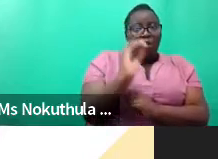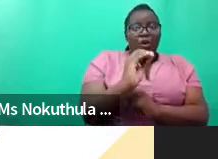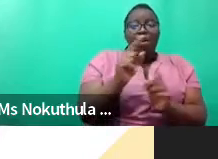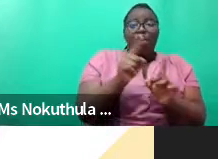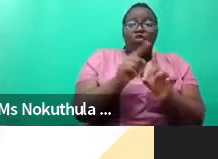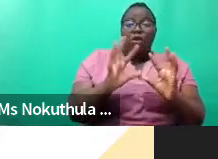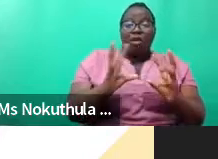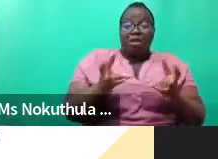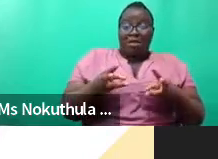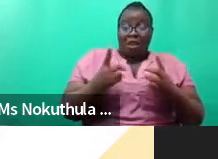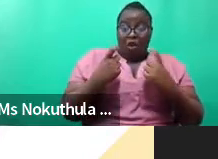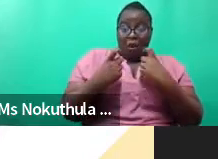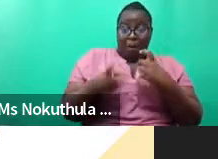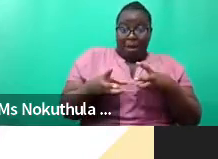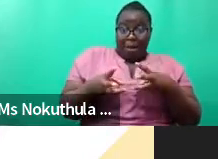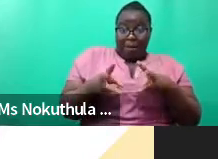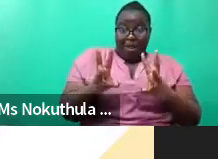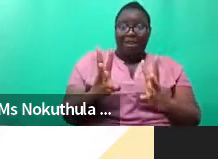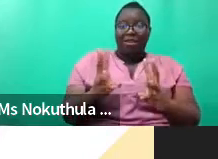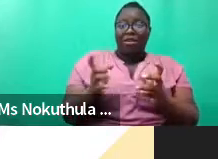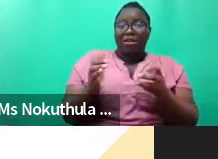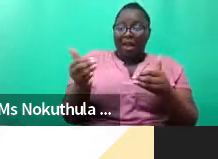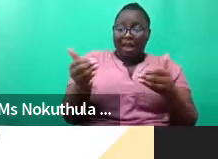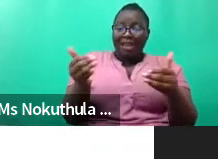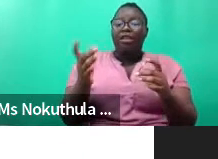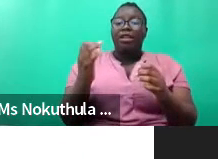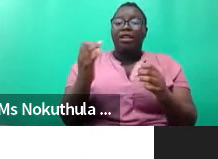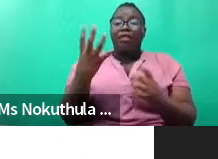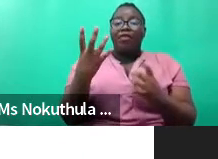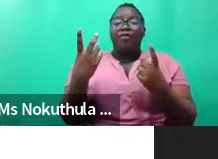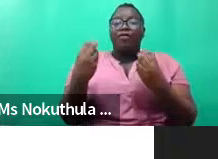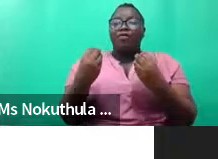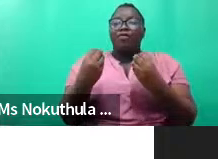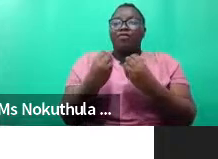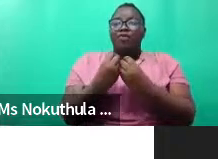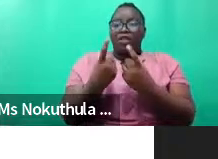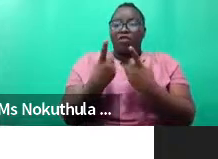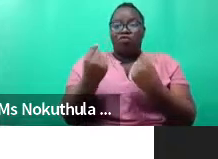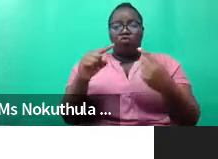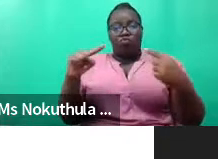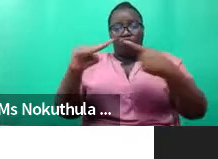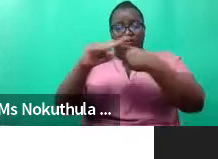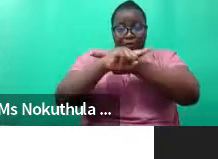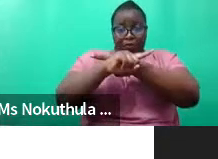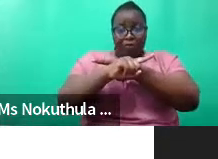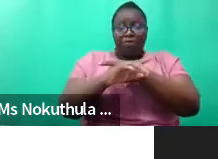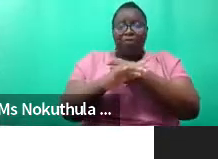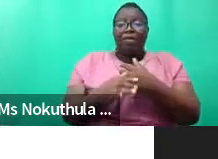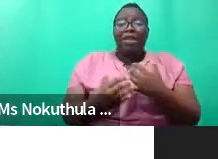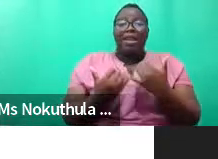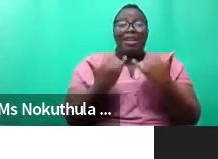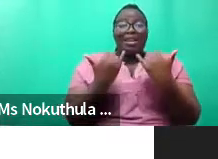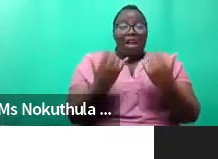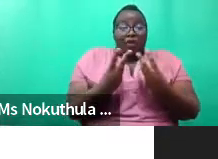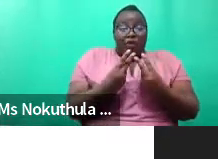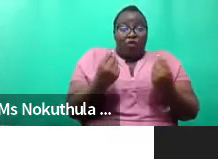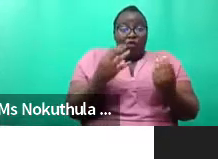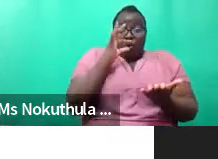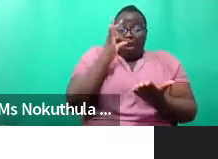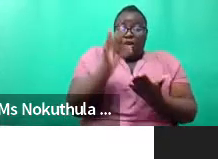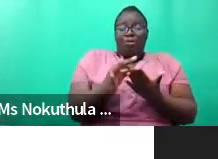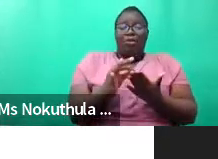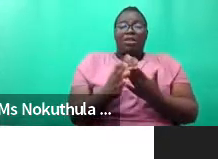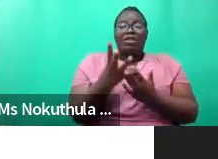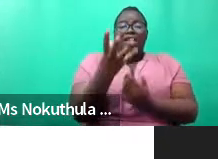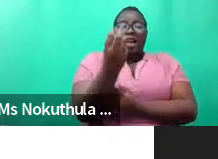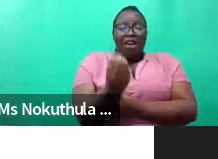to handle when things don't go right. So we have a few recommendations. We won't go through them